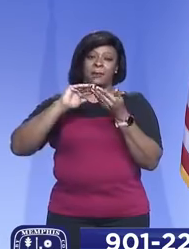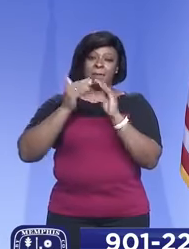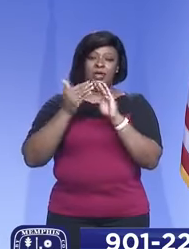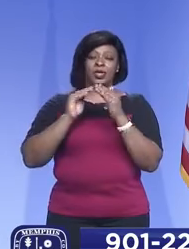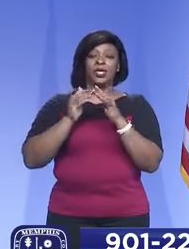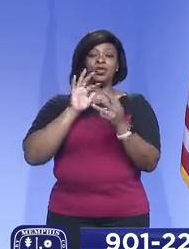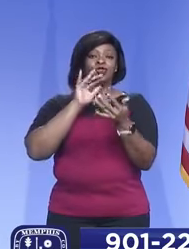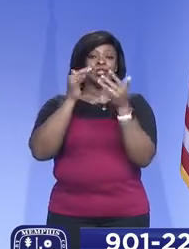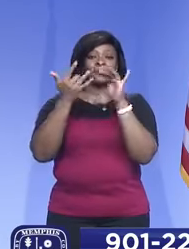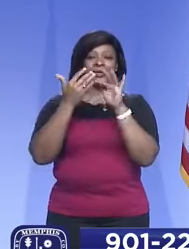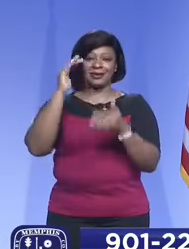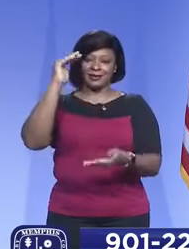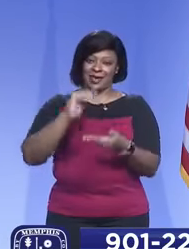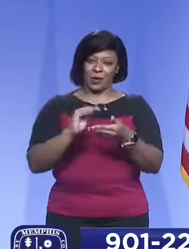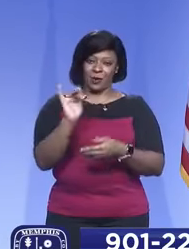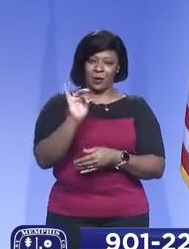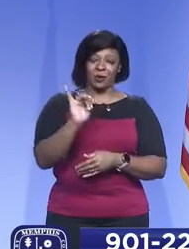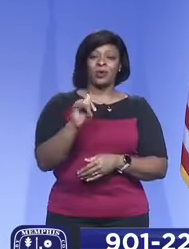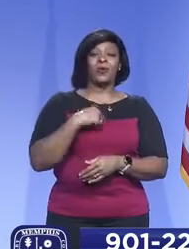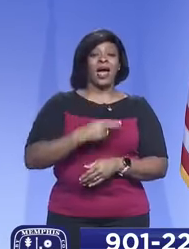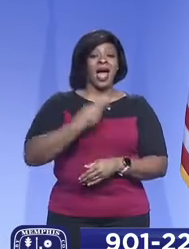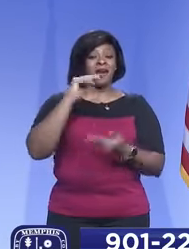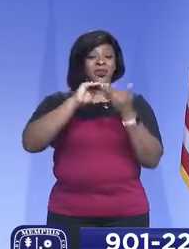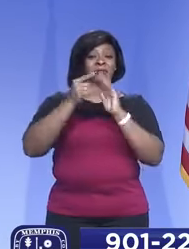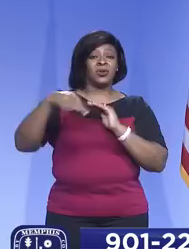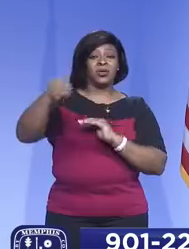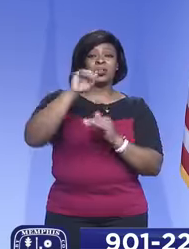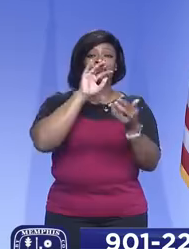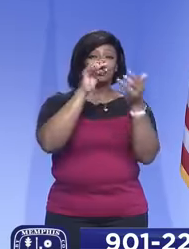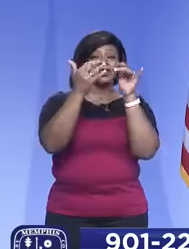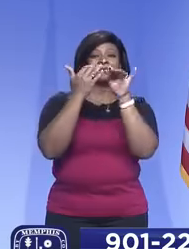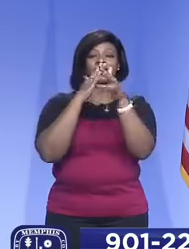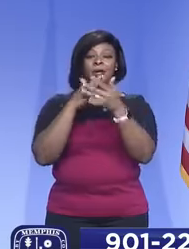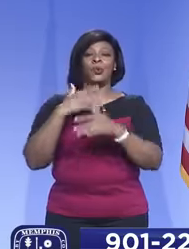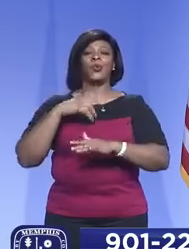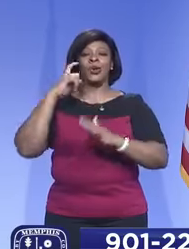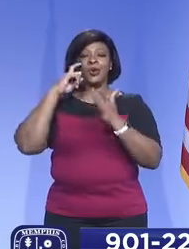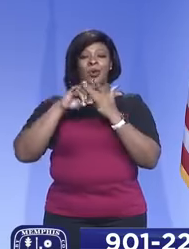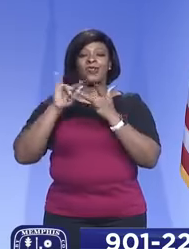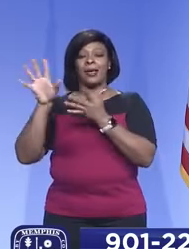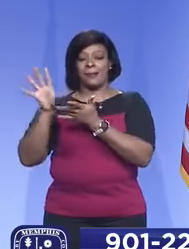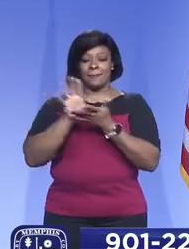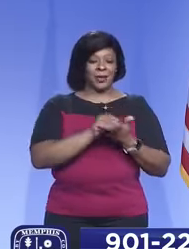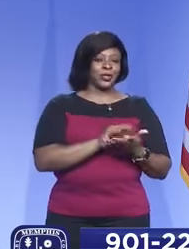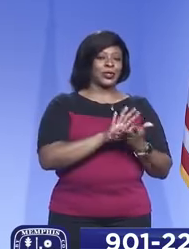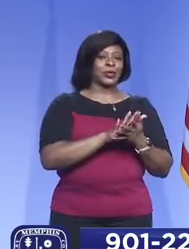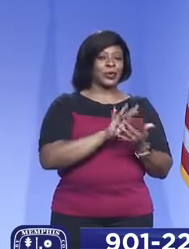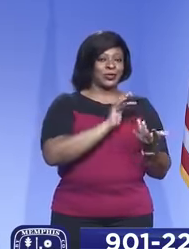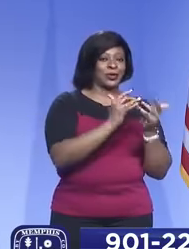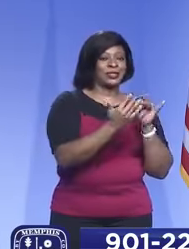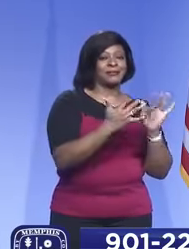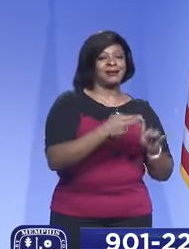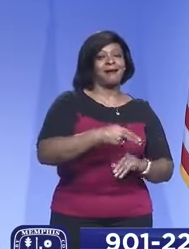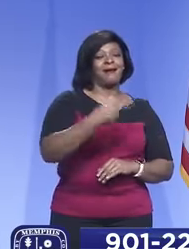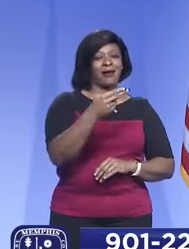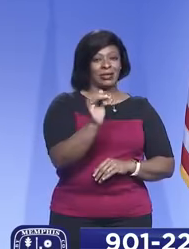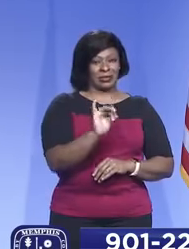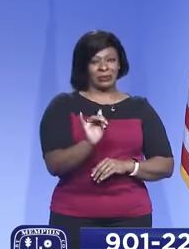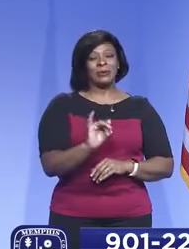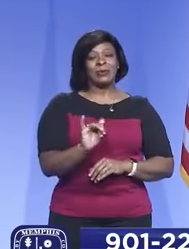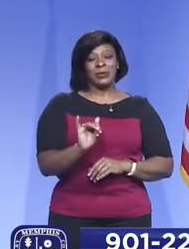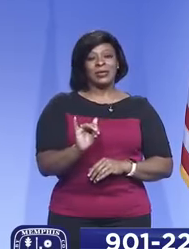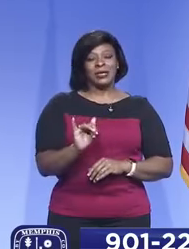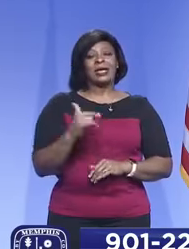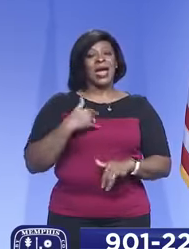transmission down. As long as we have high community transmission, we're going to see that mirrored within the school setting, and